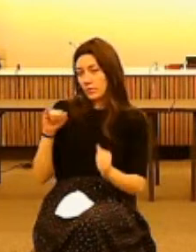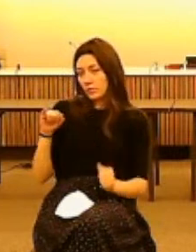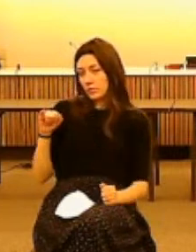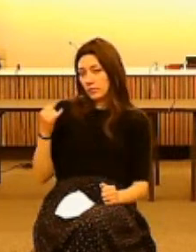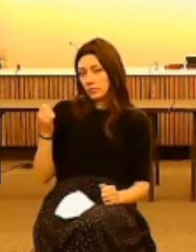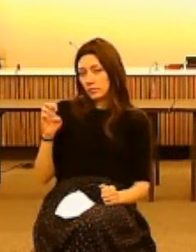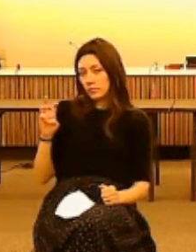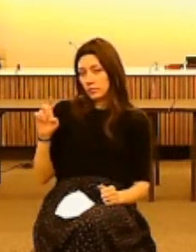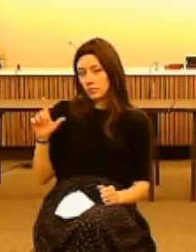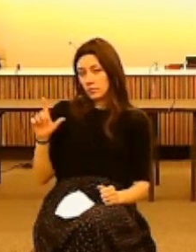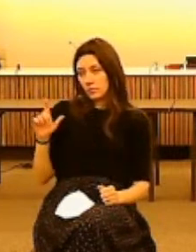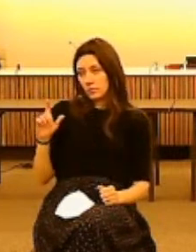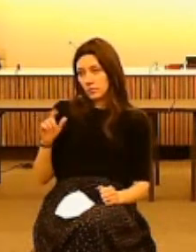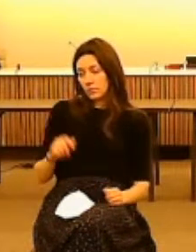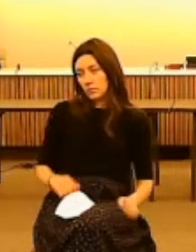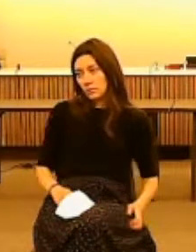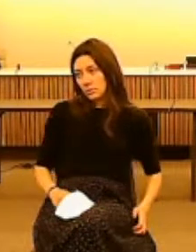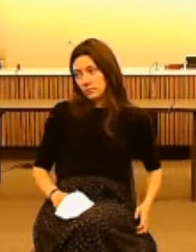is that